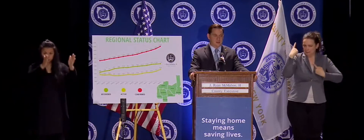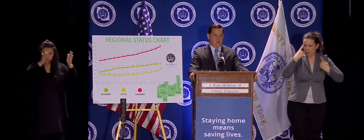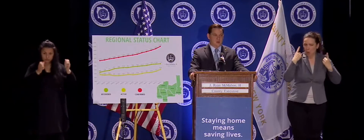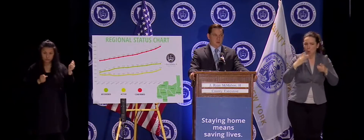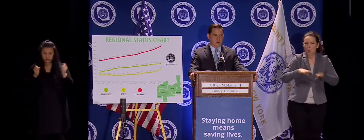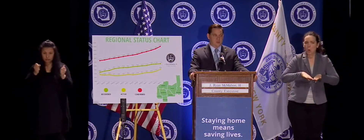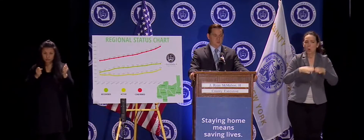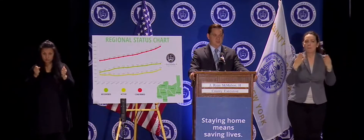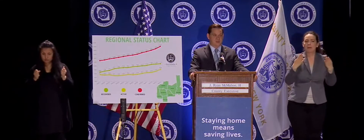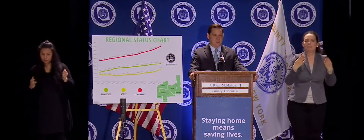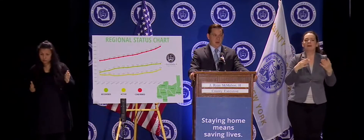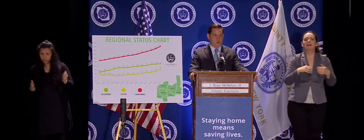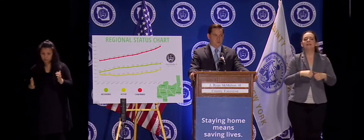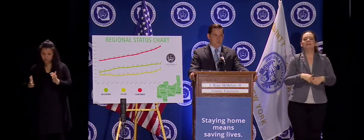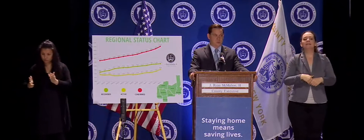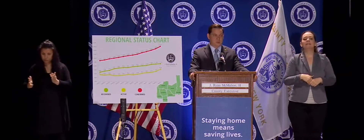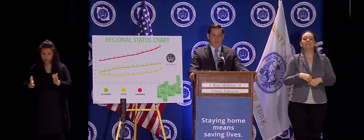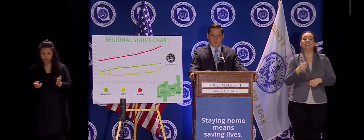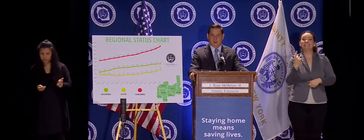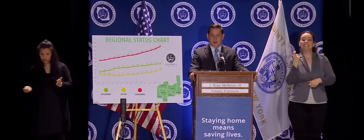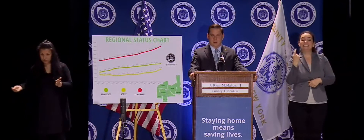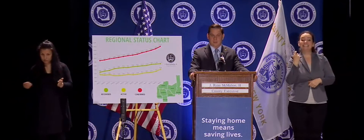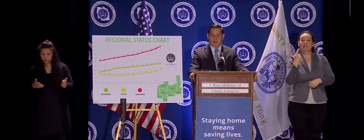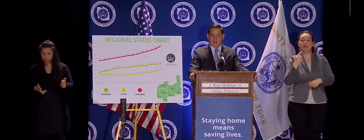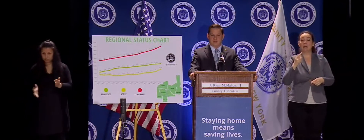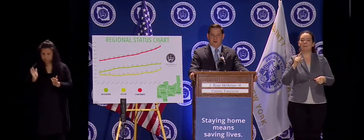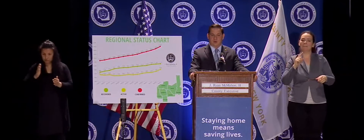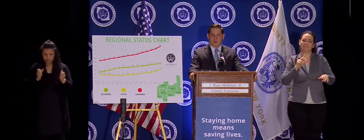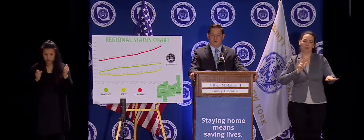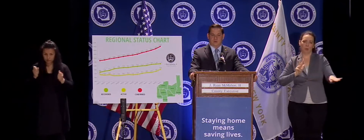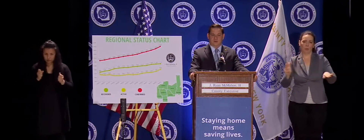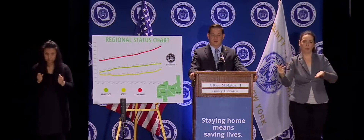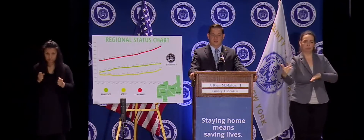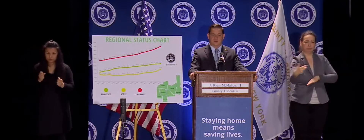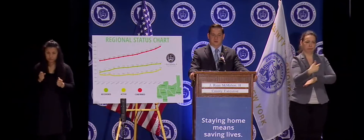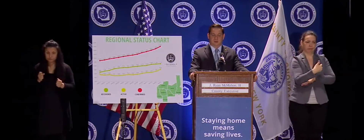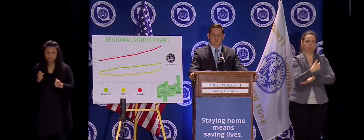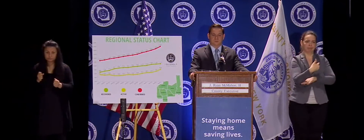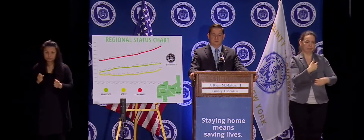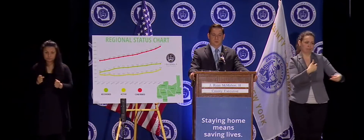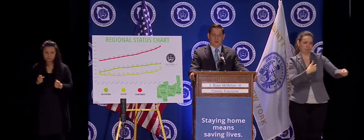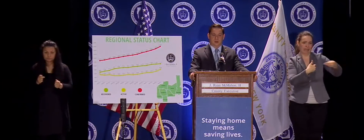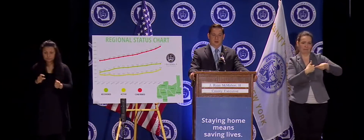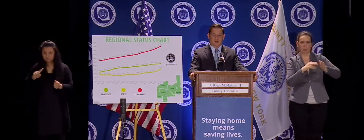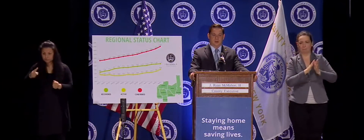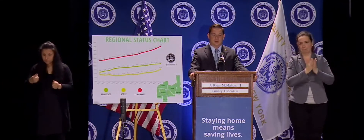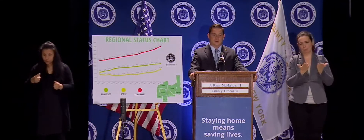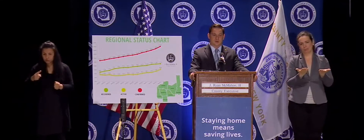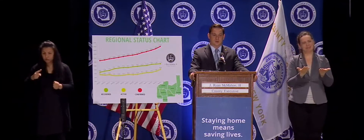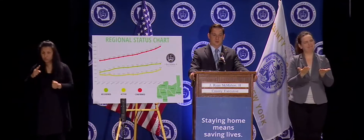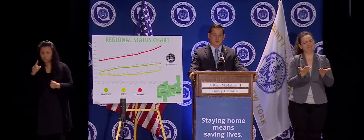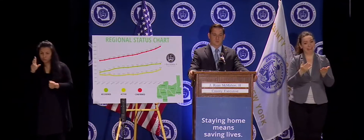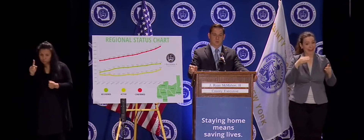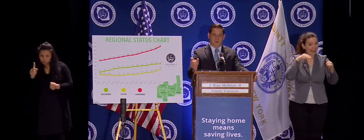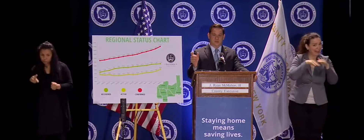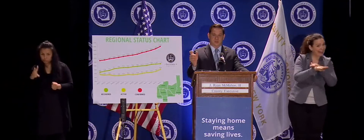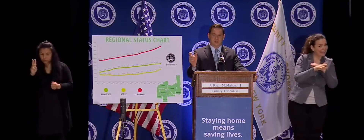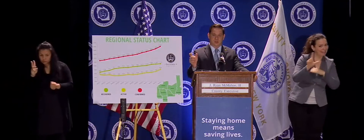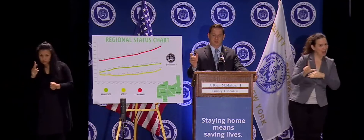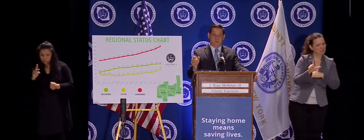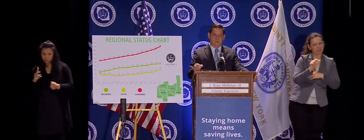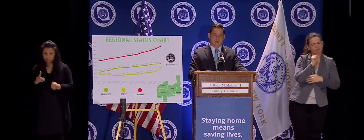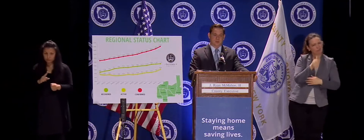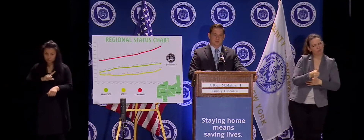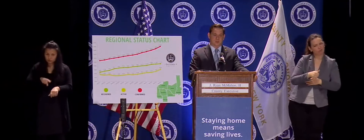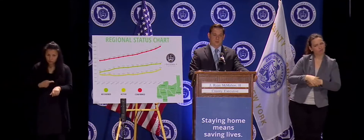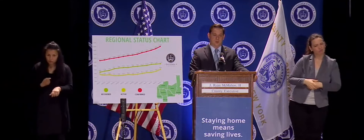phase where specific hours will be made available for specific individuals, whether it's